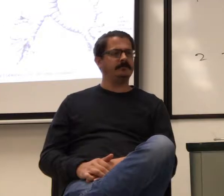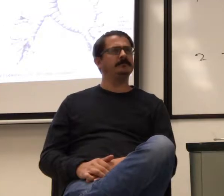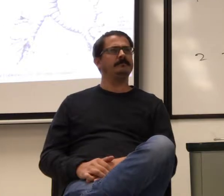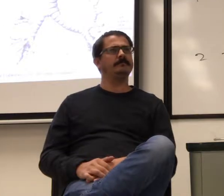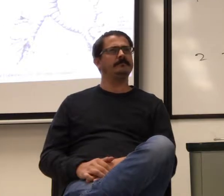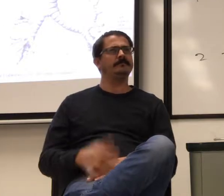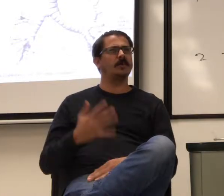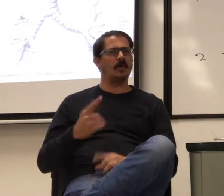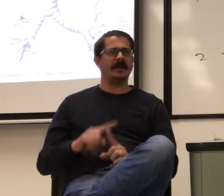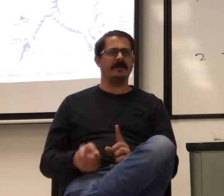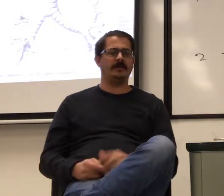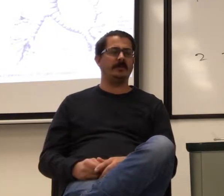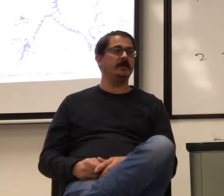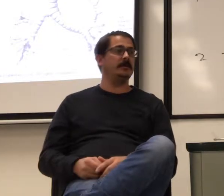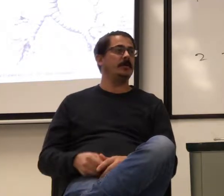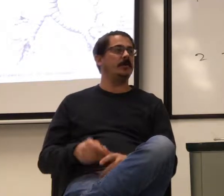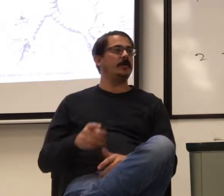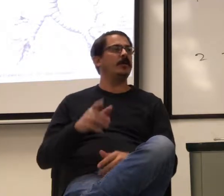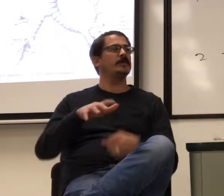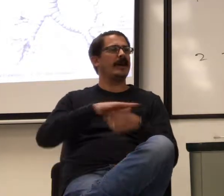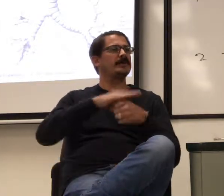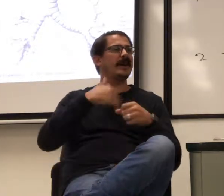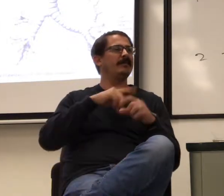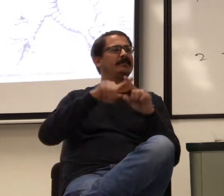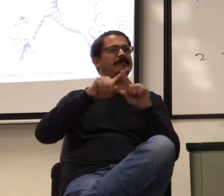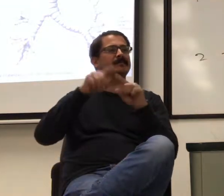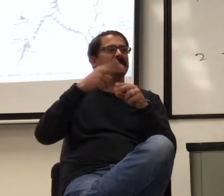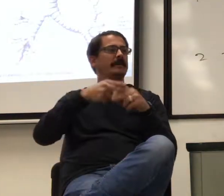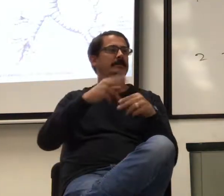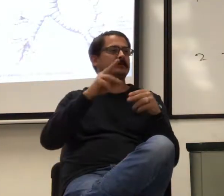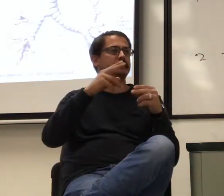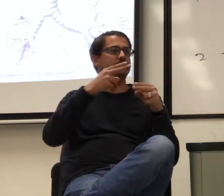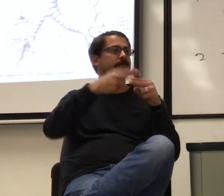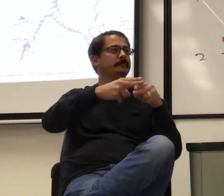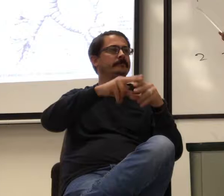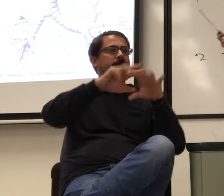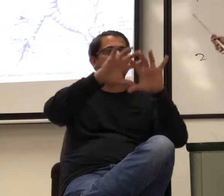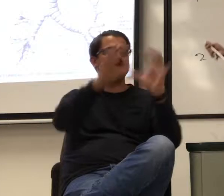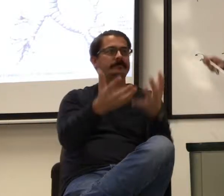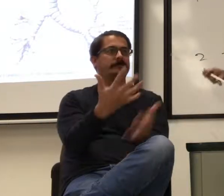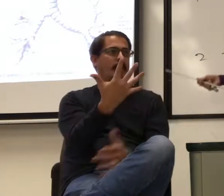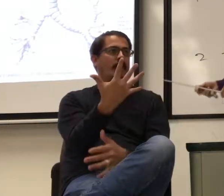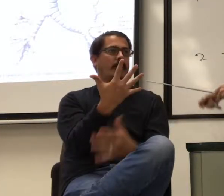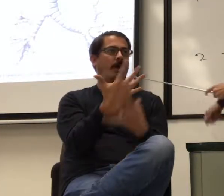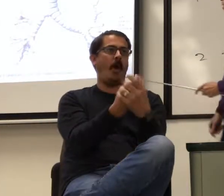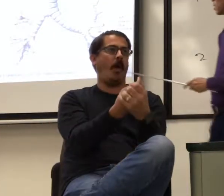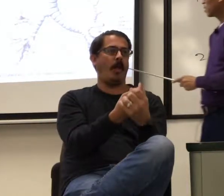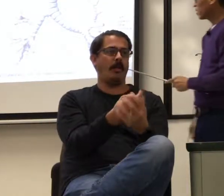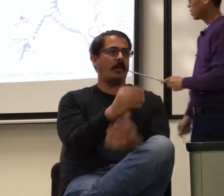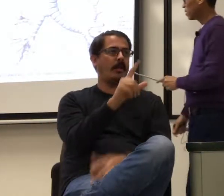Now, these 5 areas have different names. Just call them all lobar bronchus.